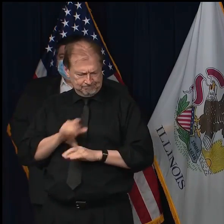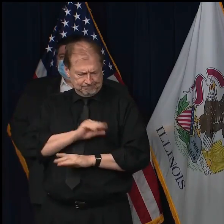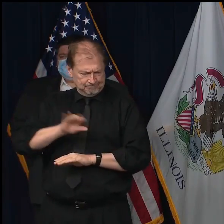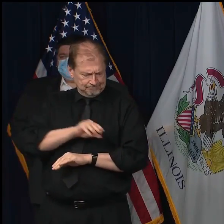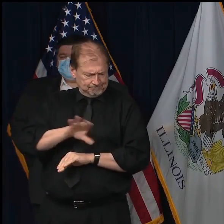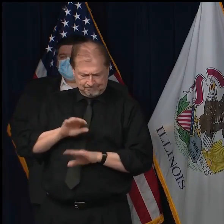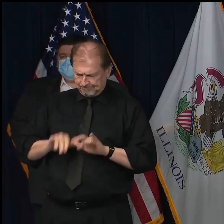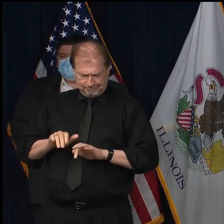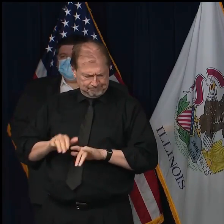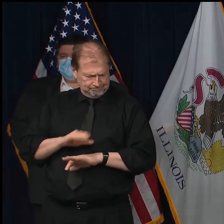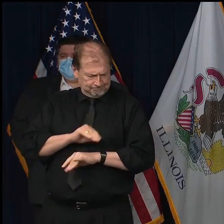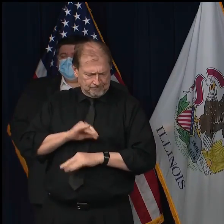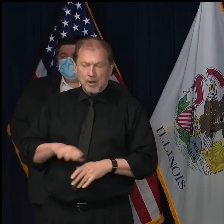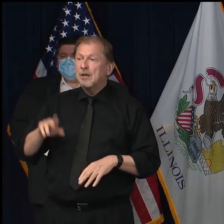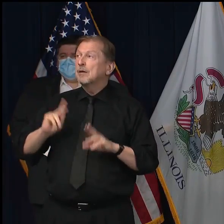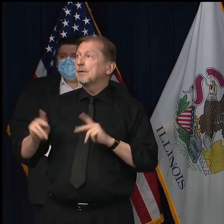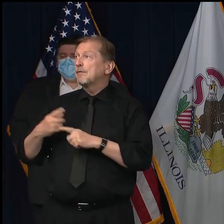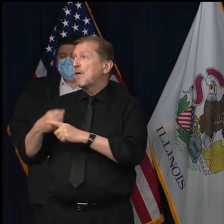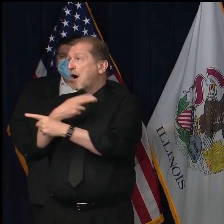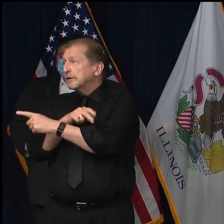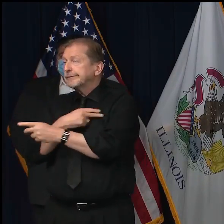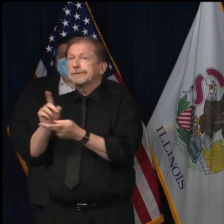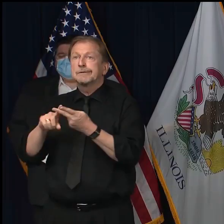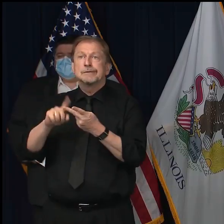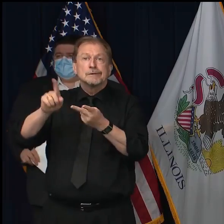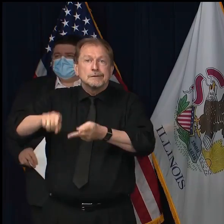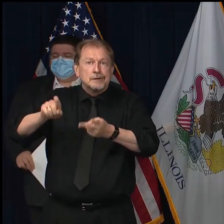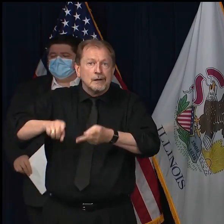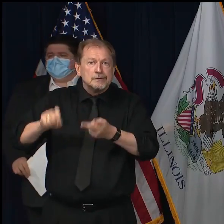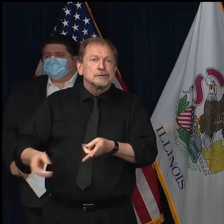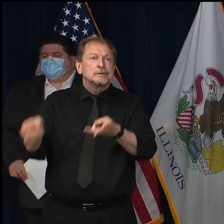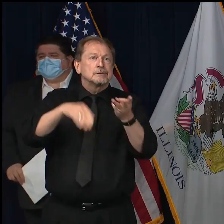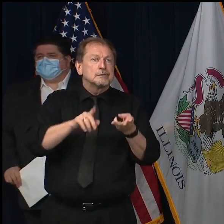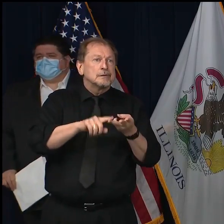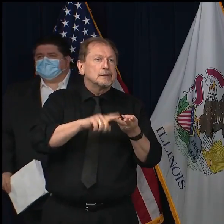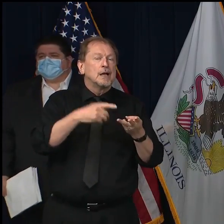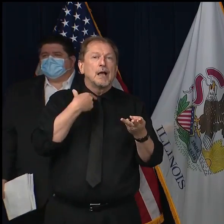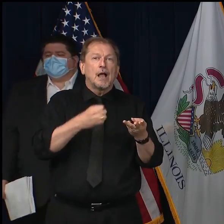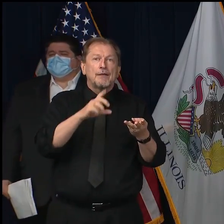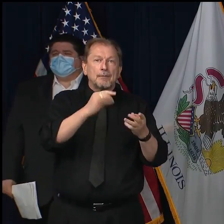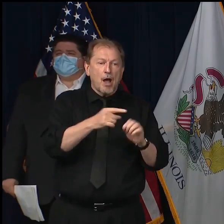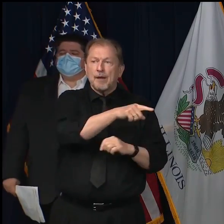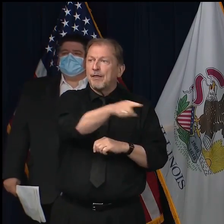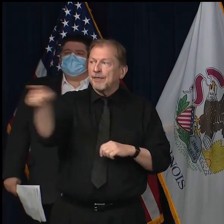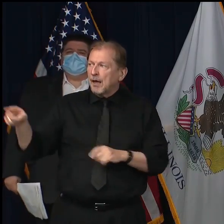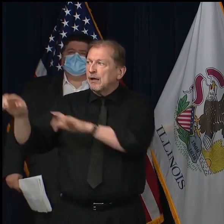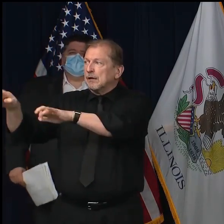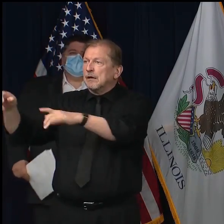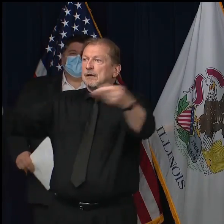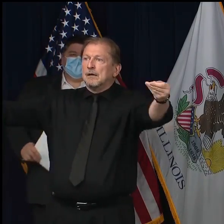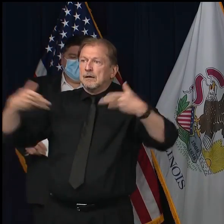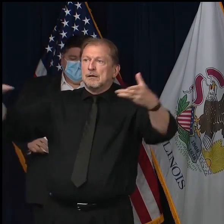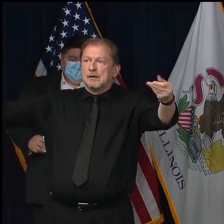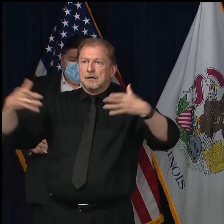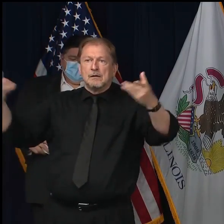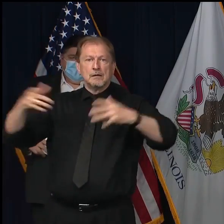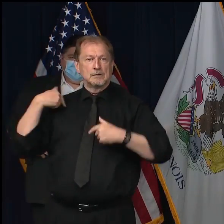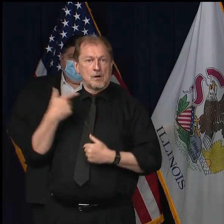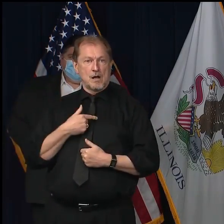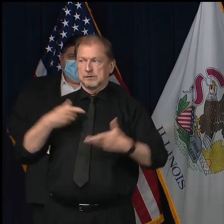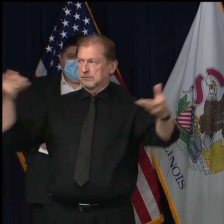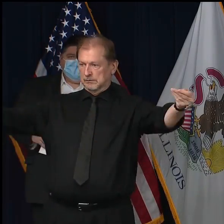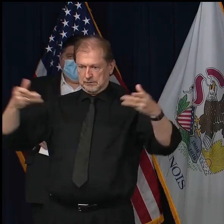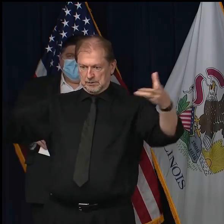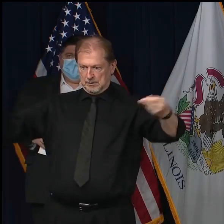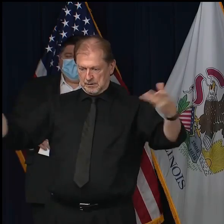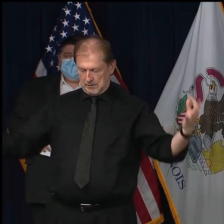personnel from hospitals, from testing laboratories, from local health departments who are supplying this critical information. This information